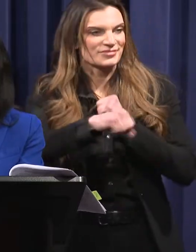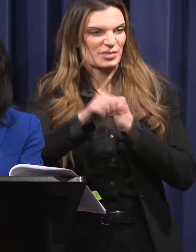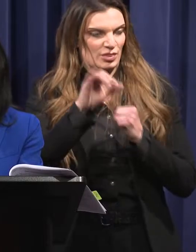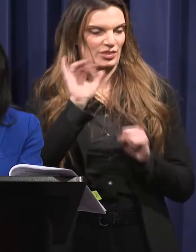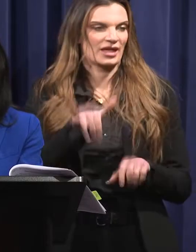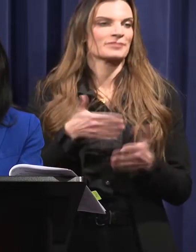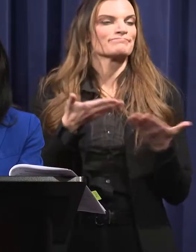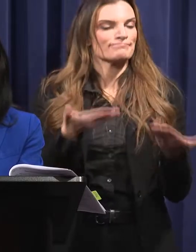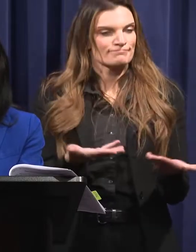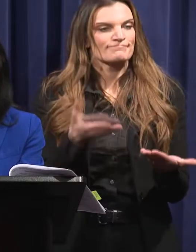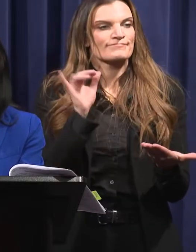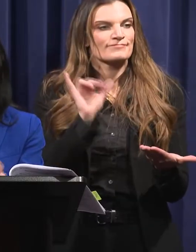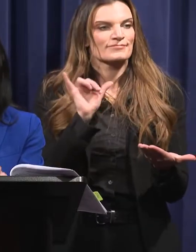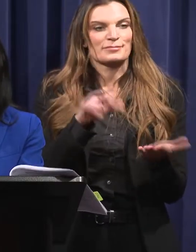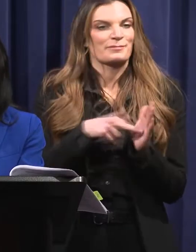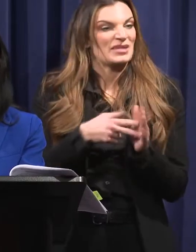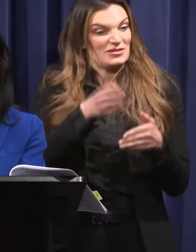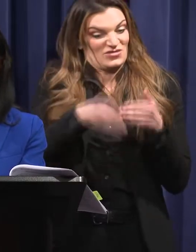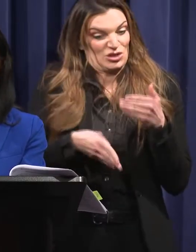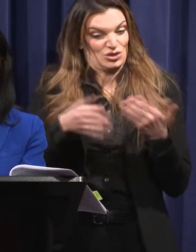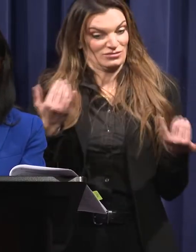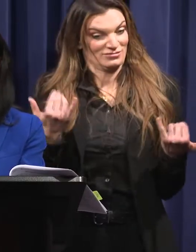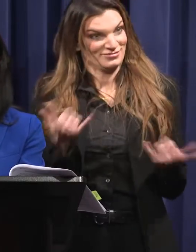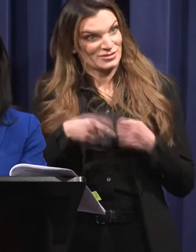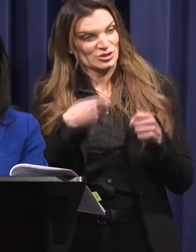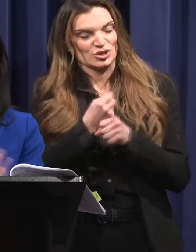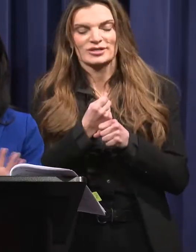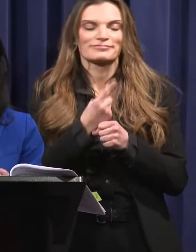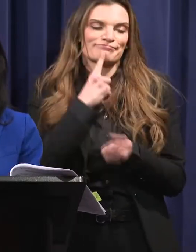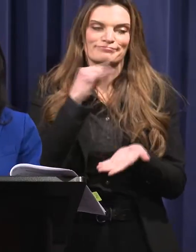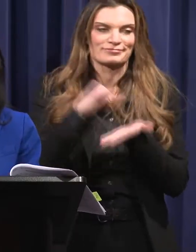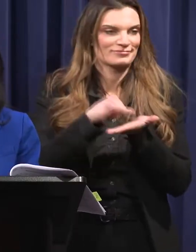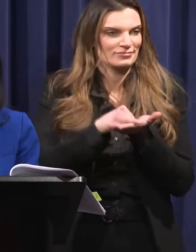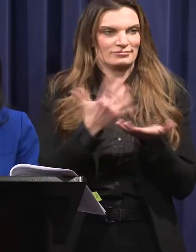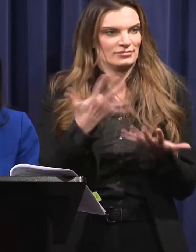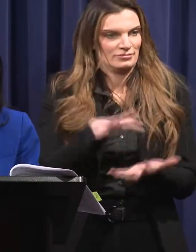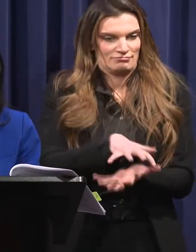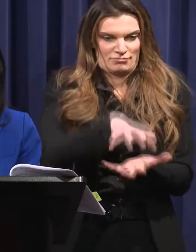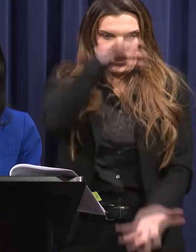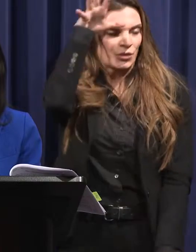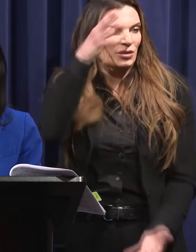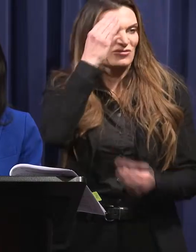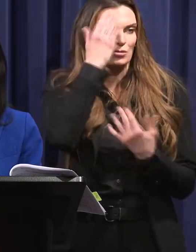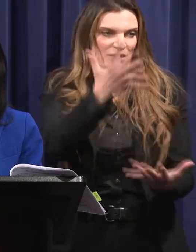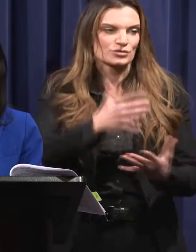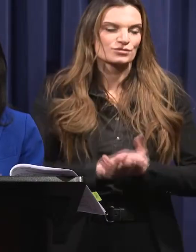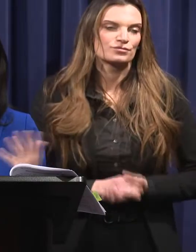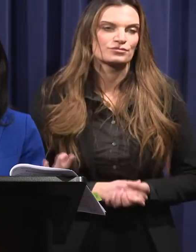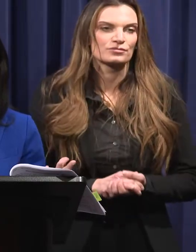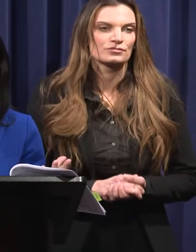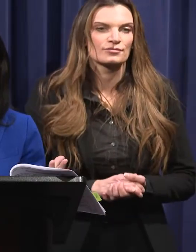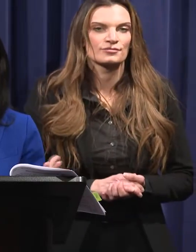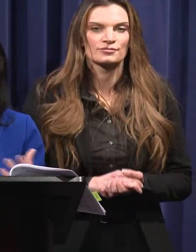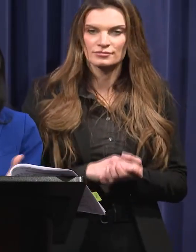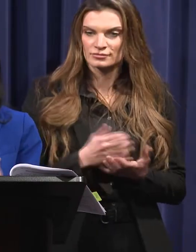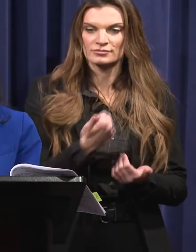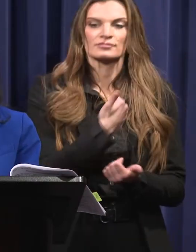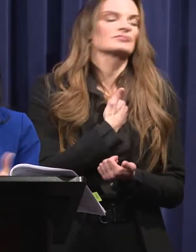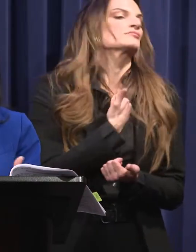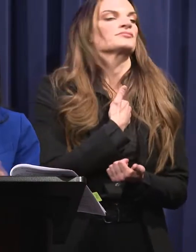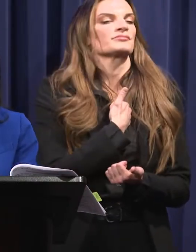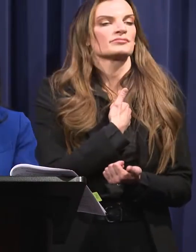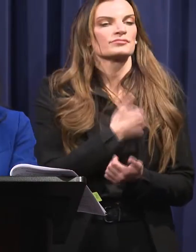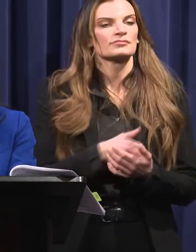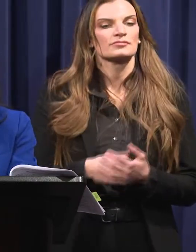the investigation cannot conclude by year's end as it pertains to all the individuals involved. I don't like to fall short